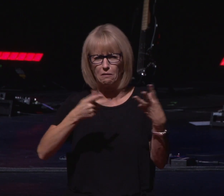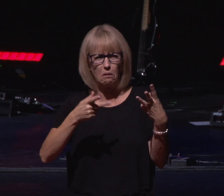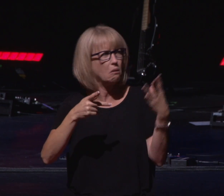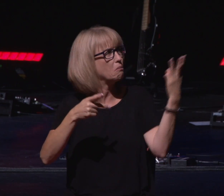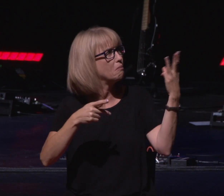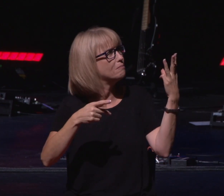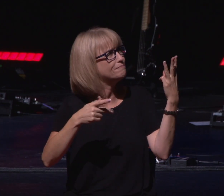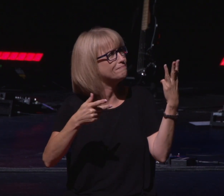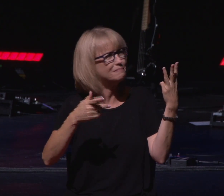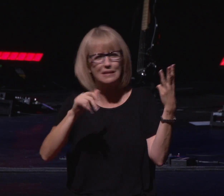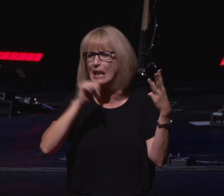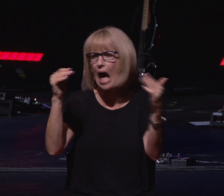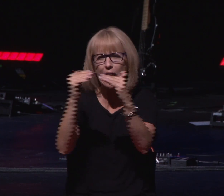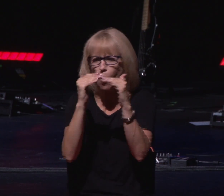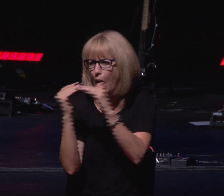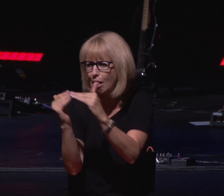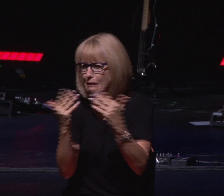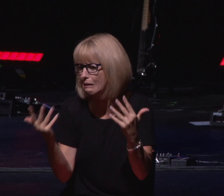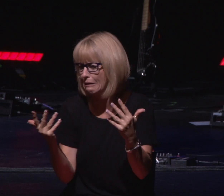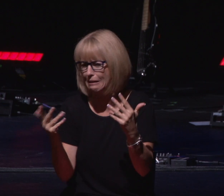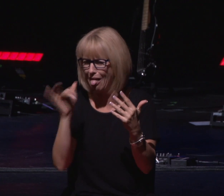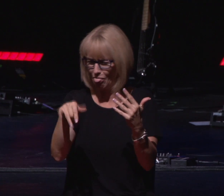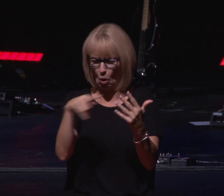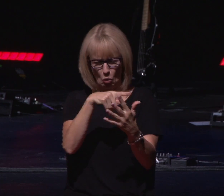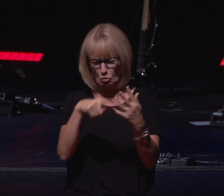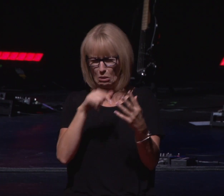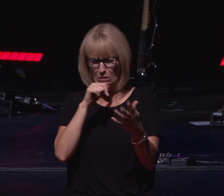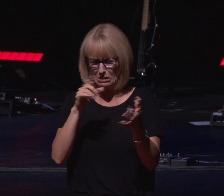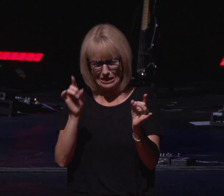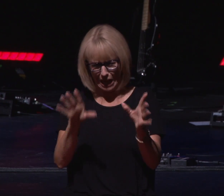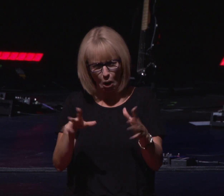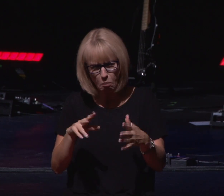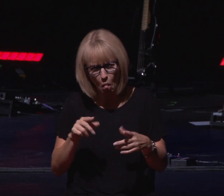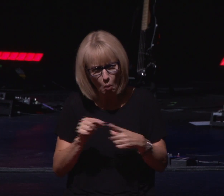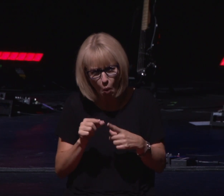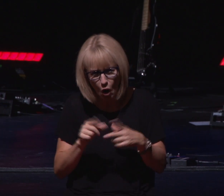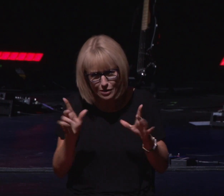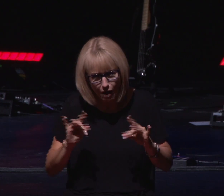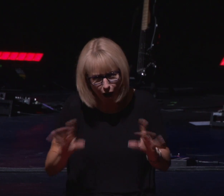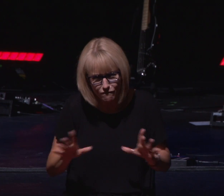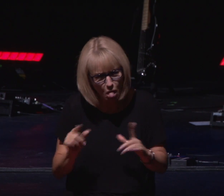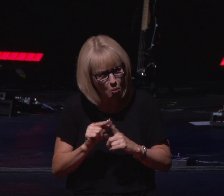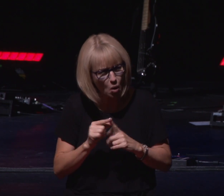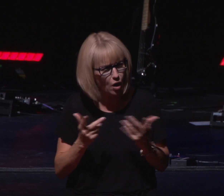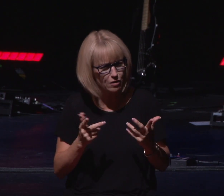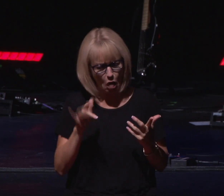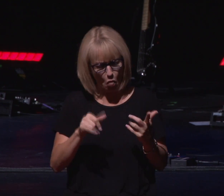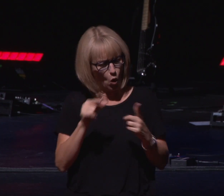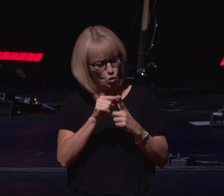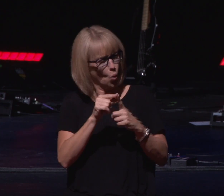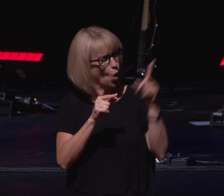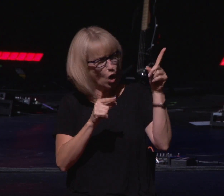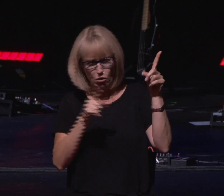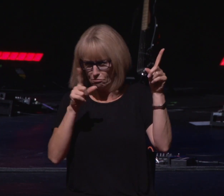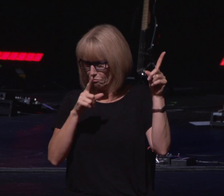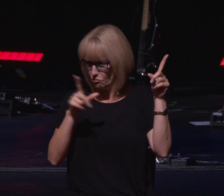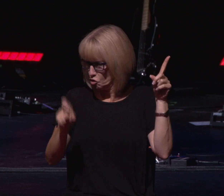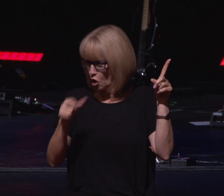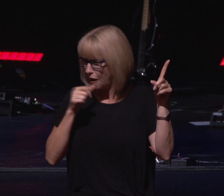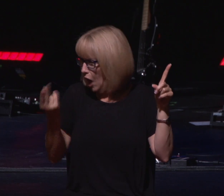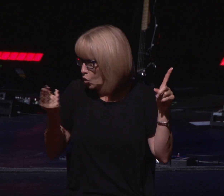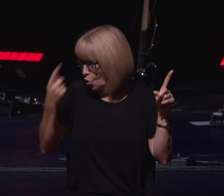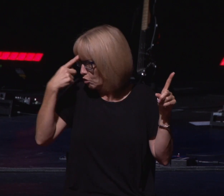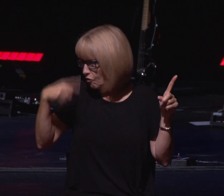words. But unfortunately, they describe our hearts. This should not be true. None of these words should be true of a follower of Jesus